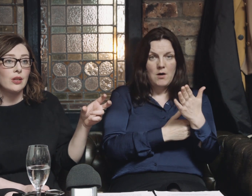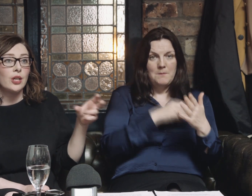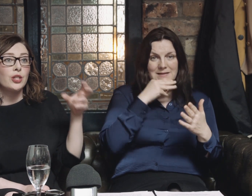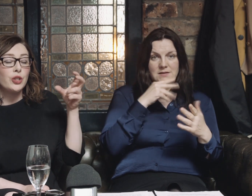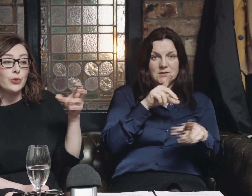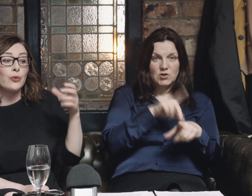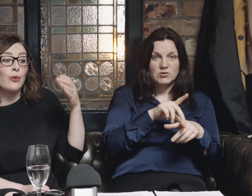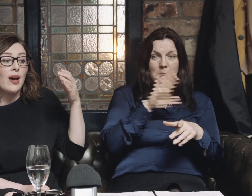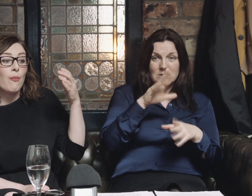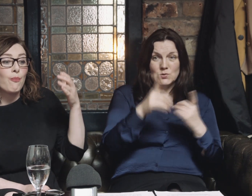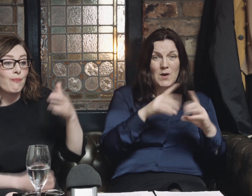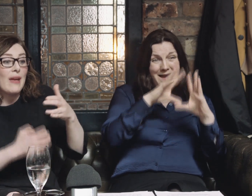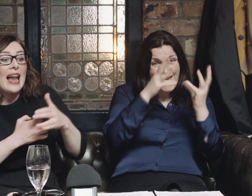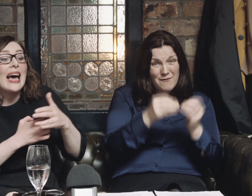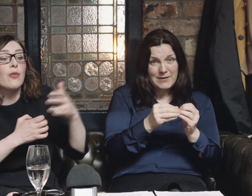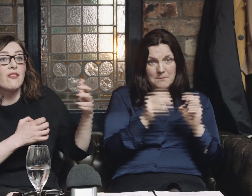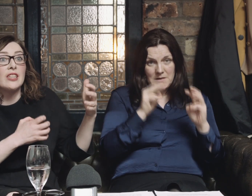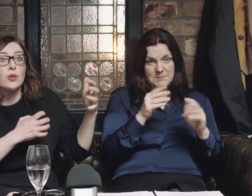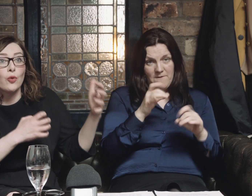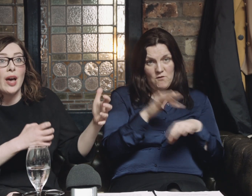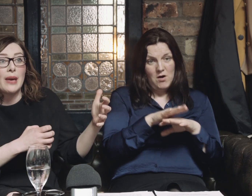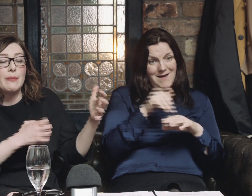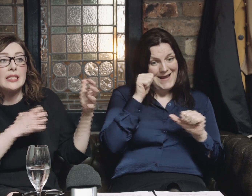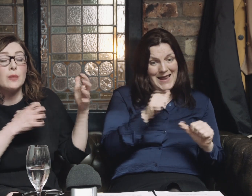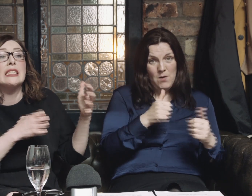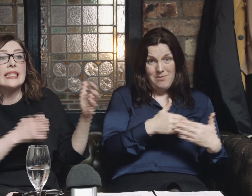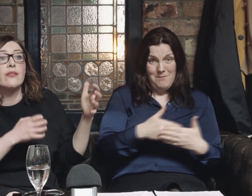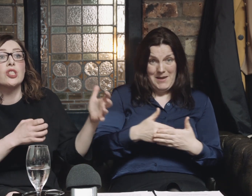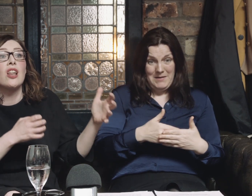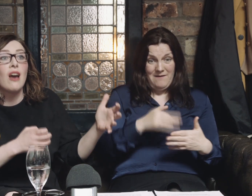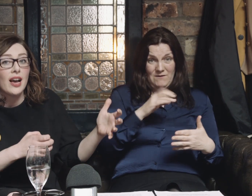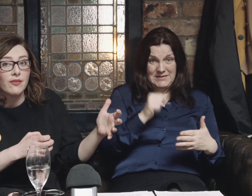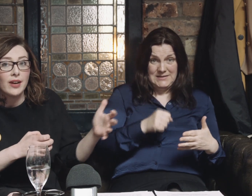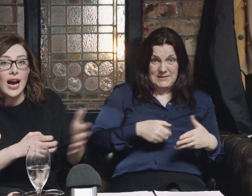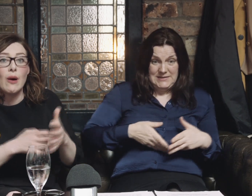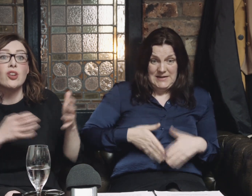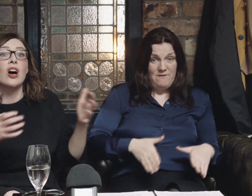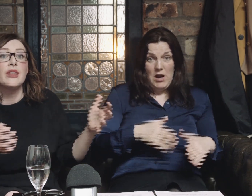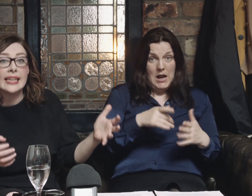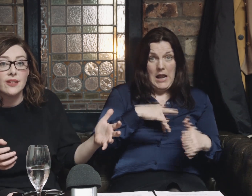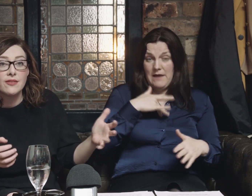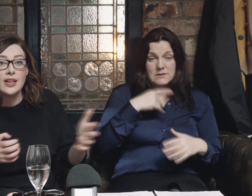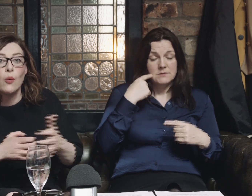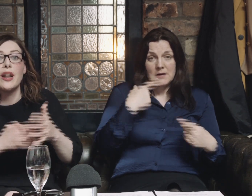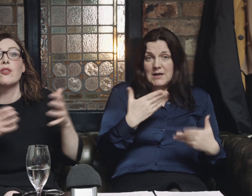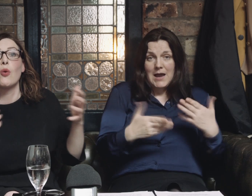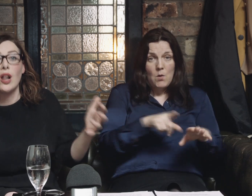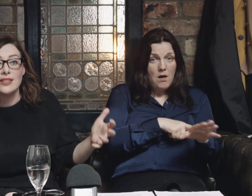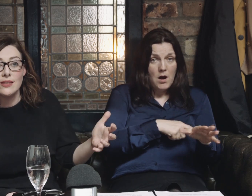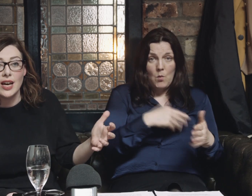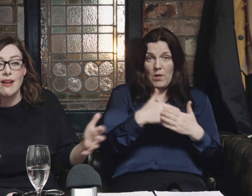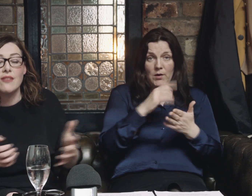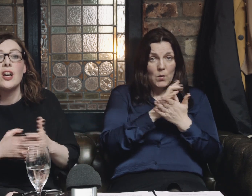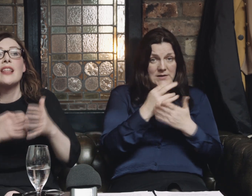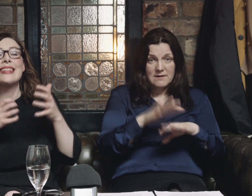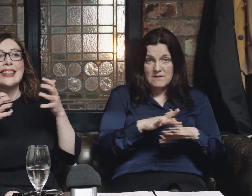possible to allow that fetus or that baby to be delivered alive, however long they live, whatever the